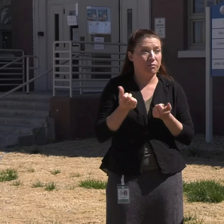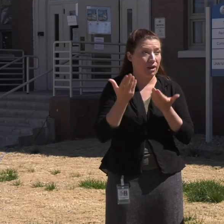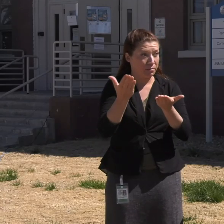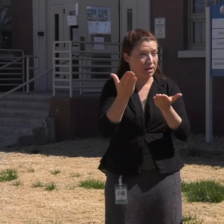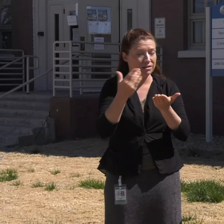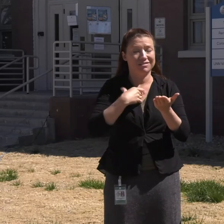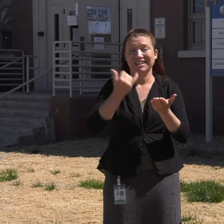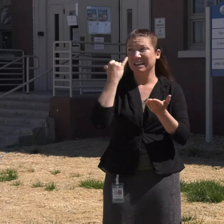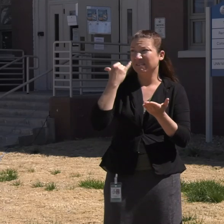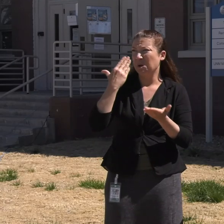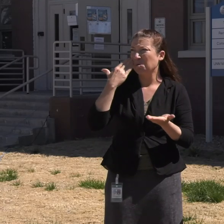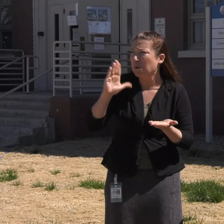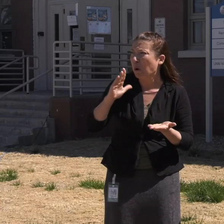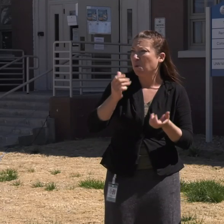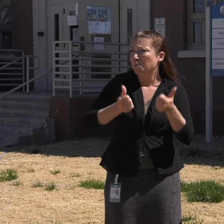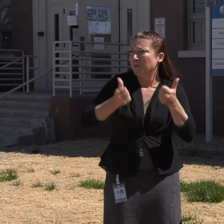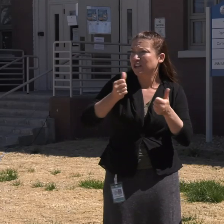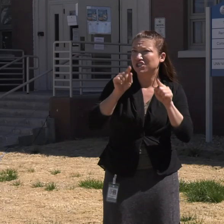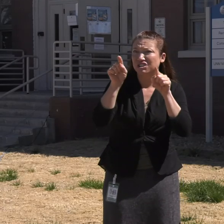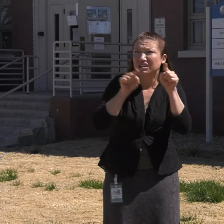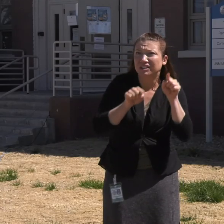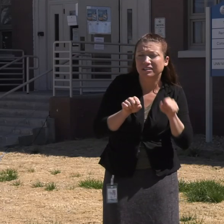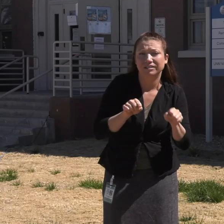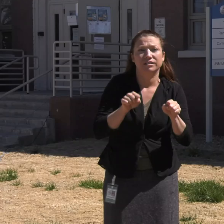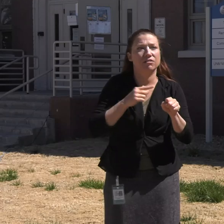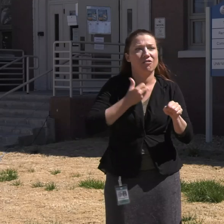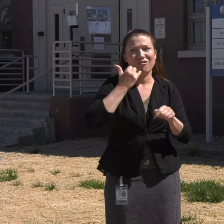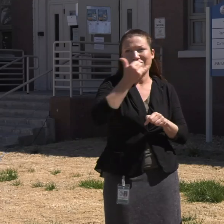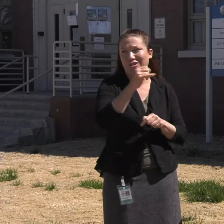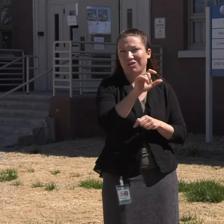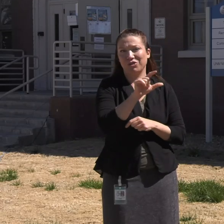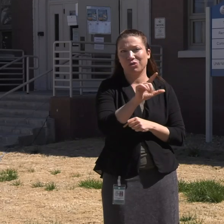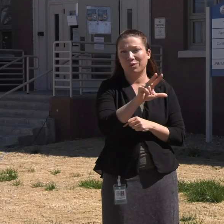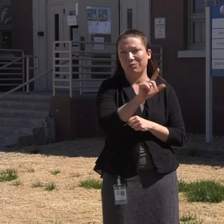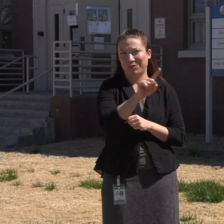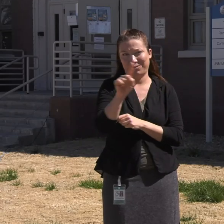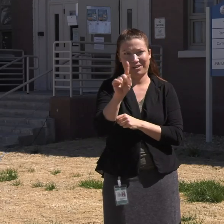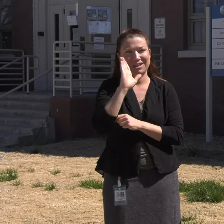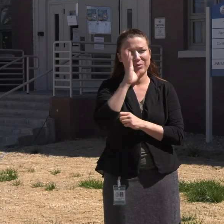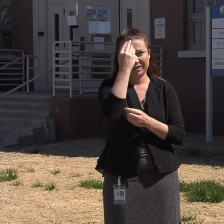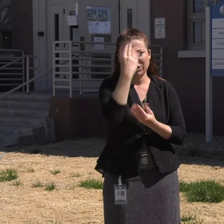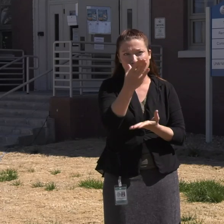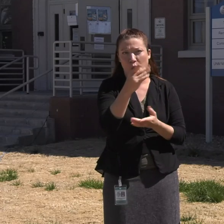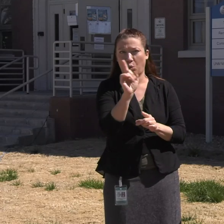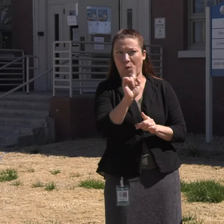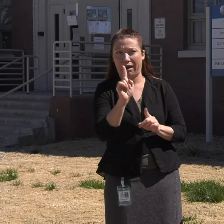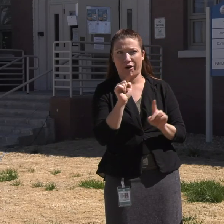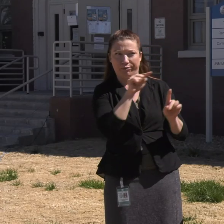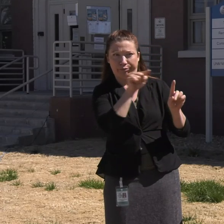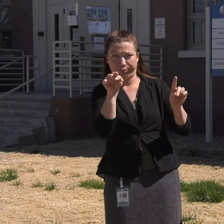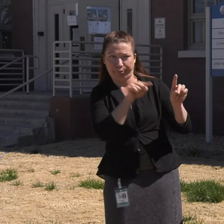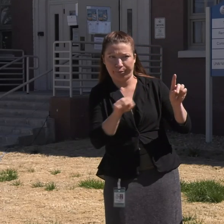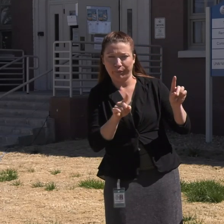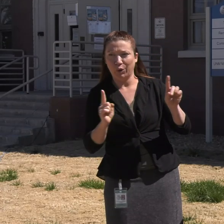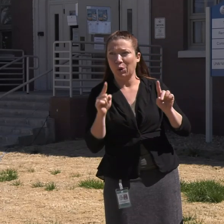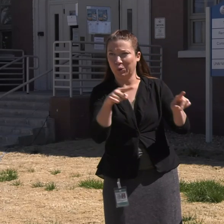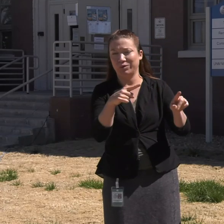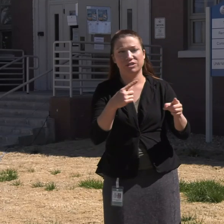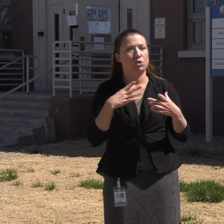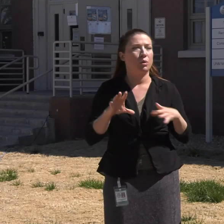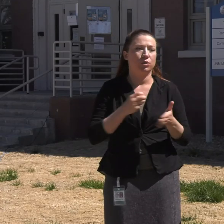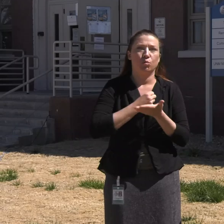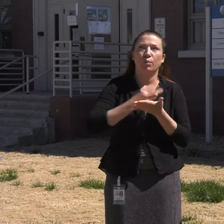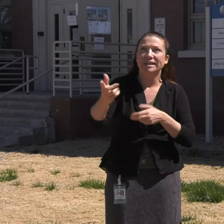center is the best to contact, and they can guide you to the appropriate quadrant area or center to go to. That way, nobody is wasting time driving across